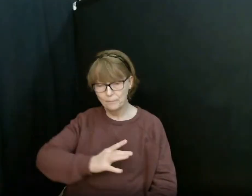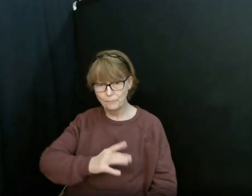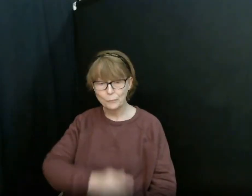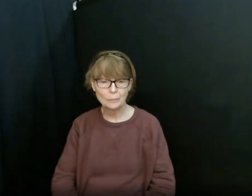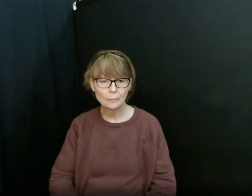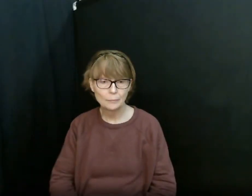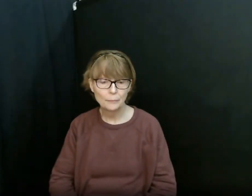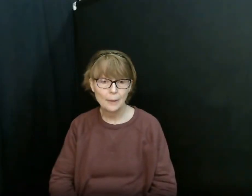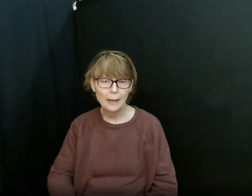Okay.